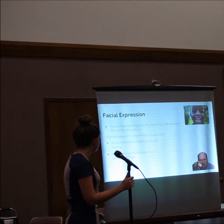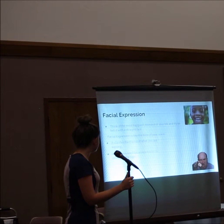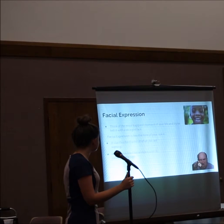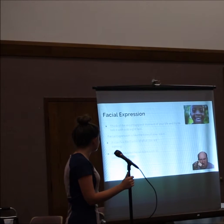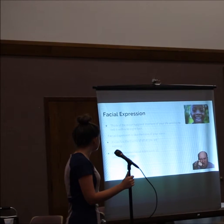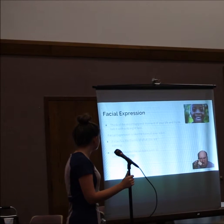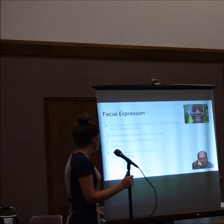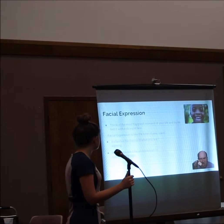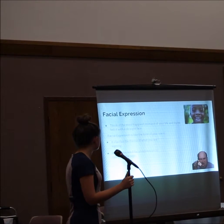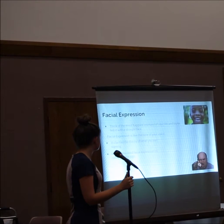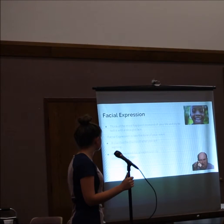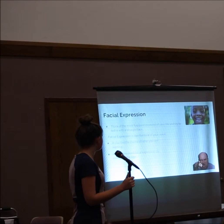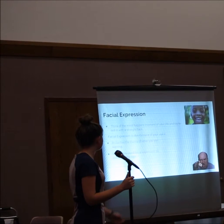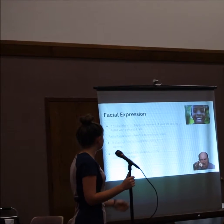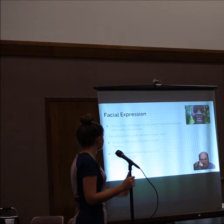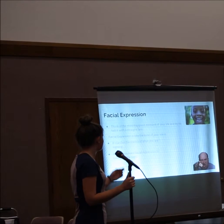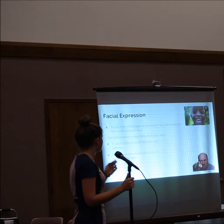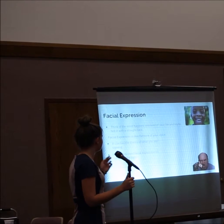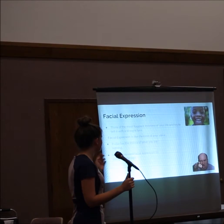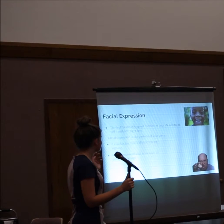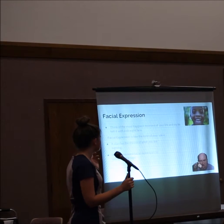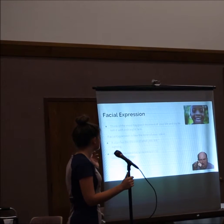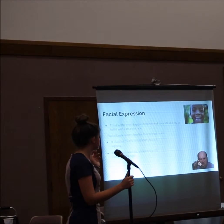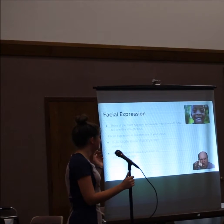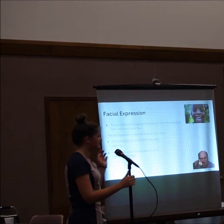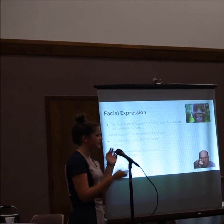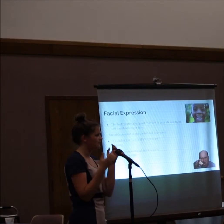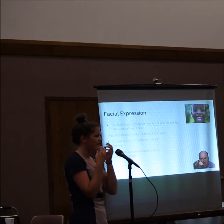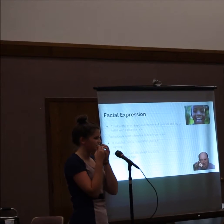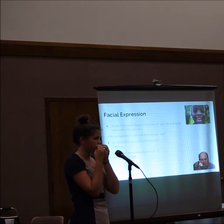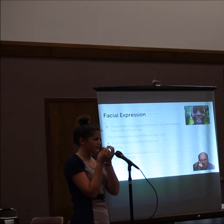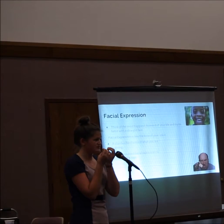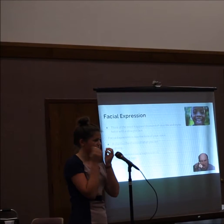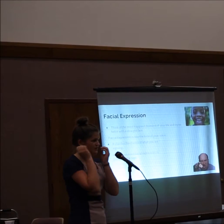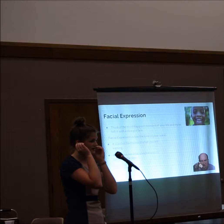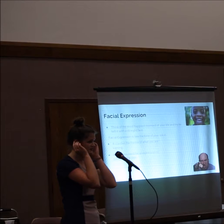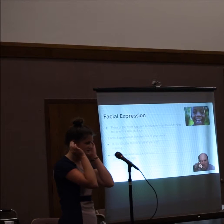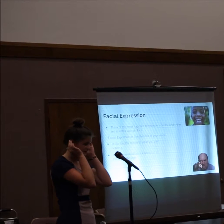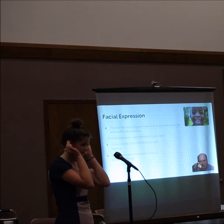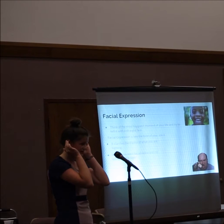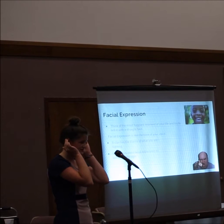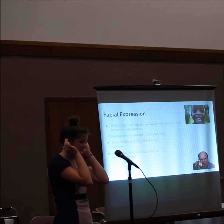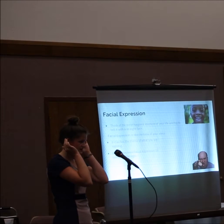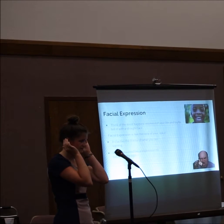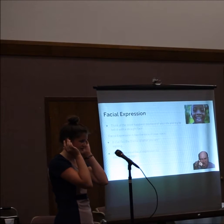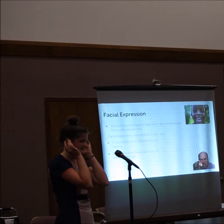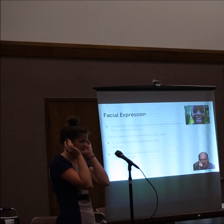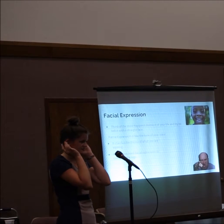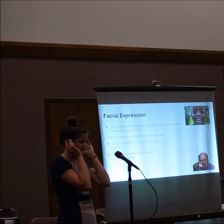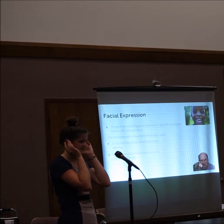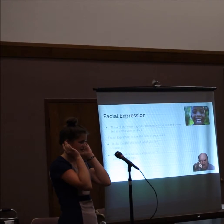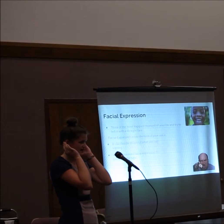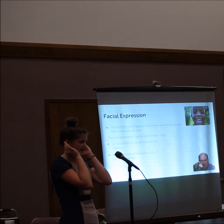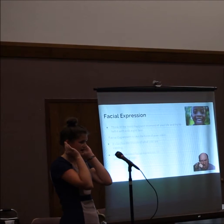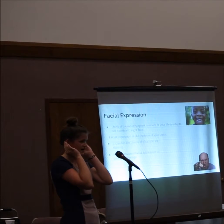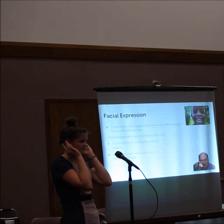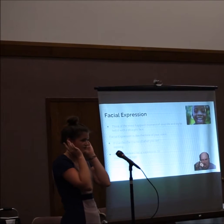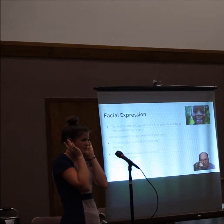Many signs need facial expression to complete a sign because they don't have their voice, you're not able to hear it because since they have no